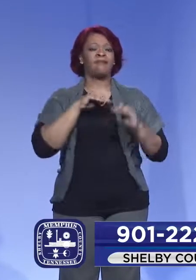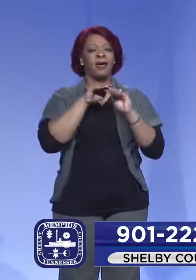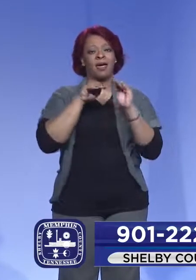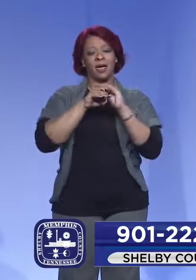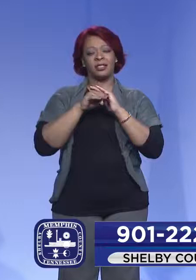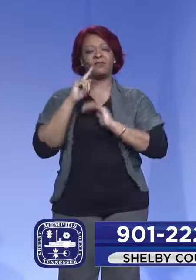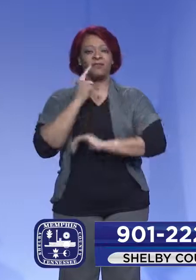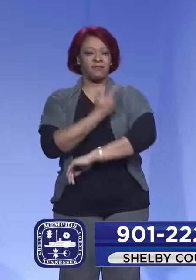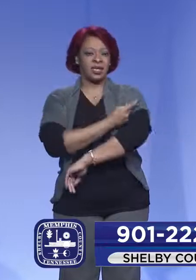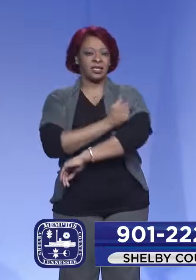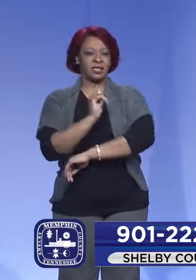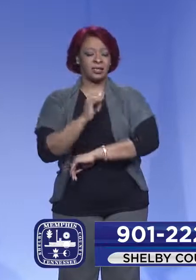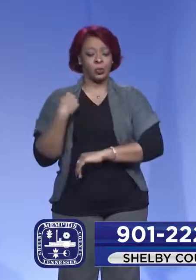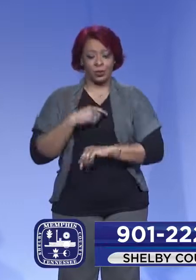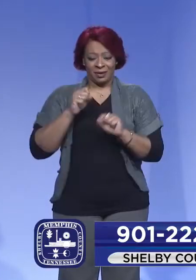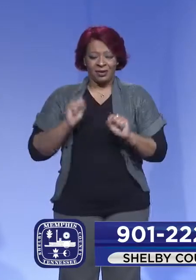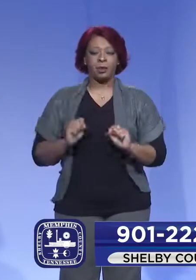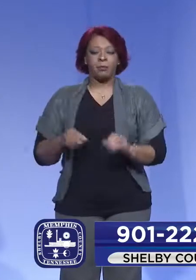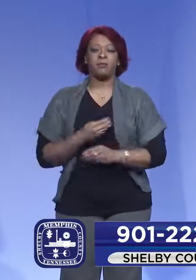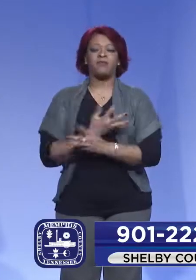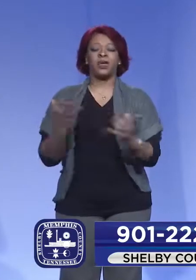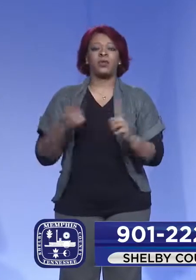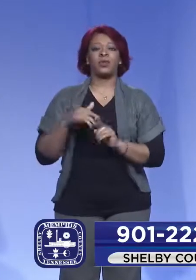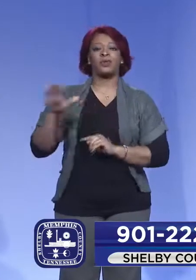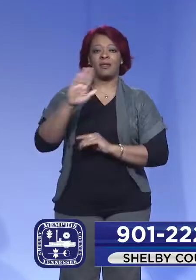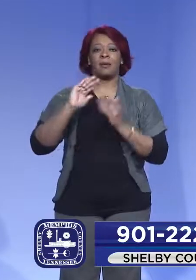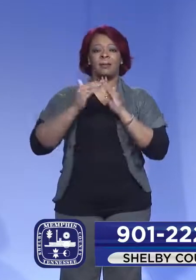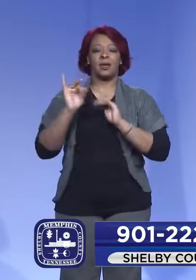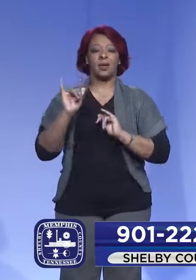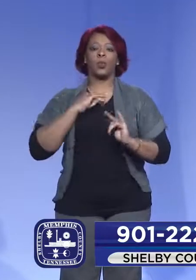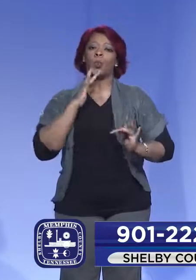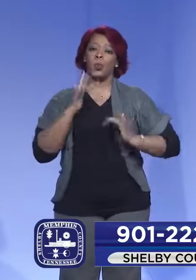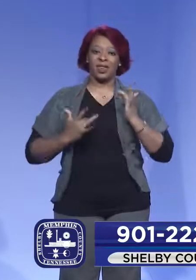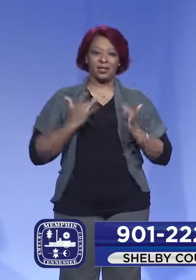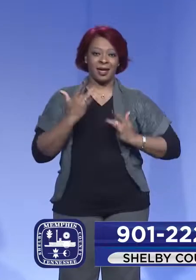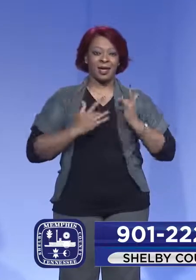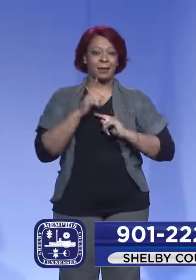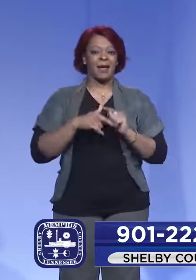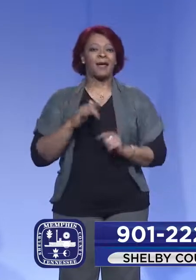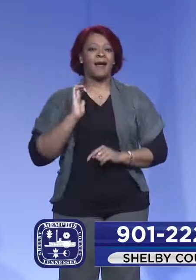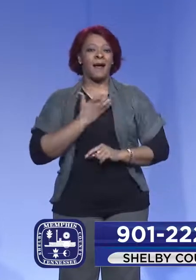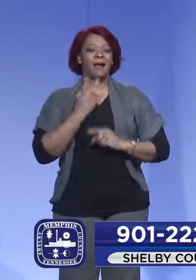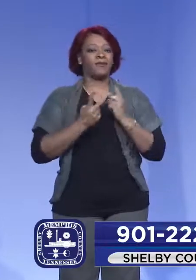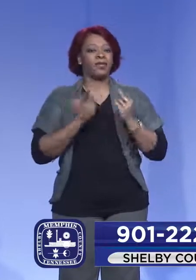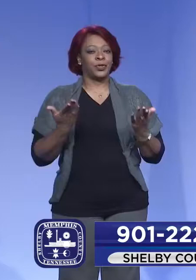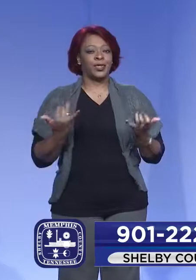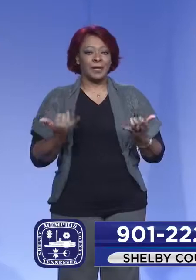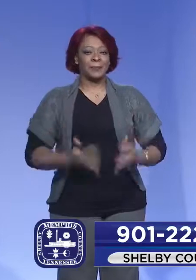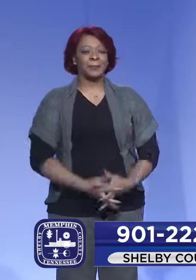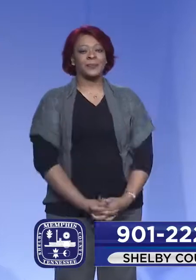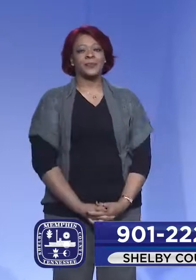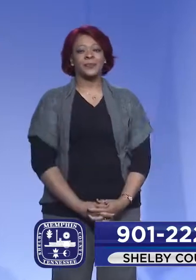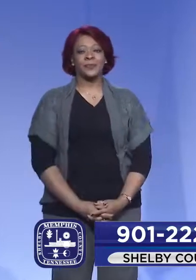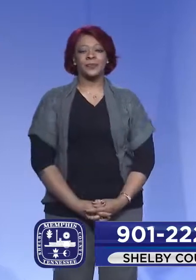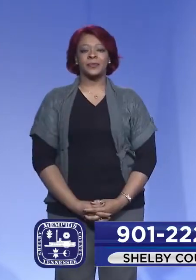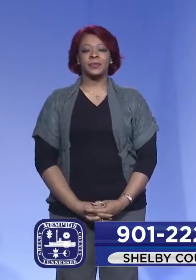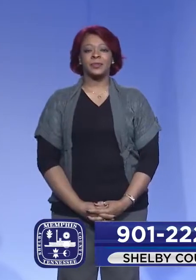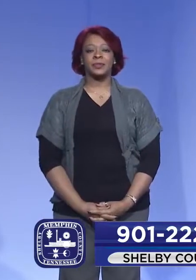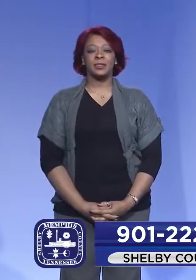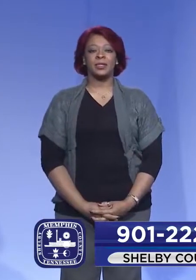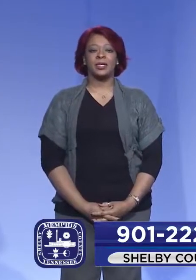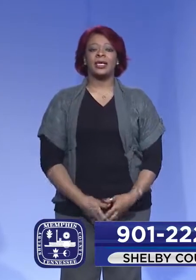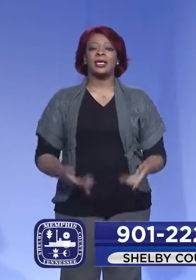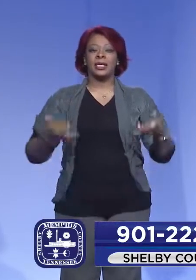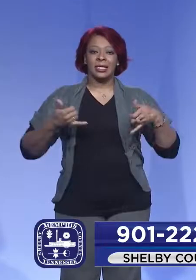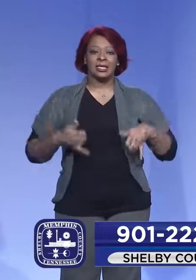to the vaccine and for us to be able to provide it to that community. So we're very excited about our visitors being here today. So we're